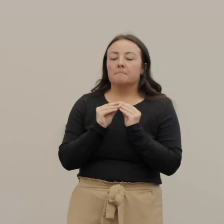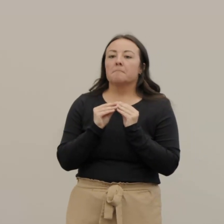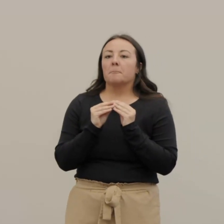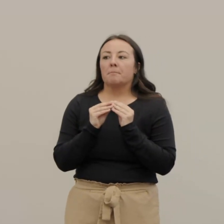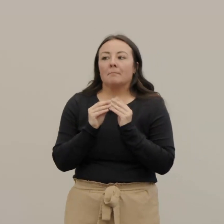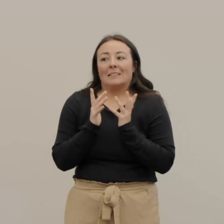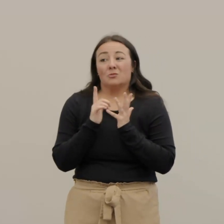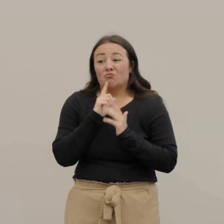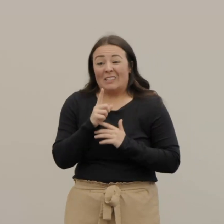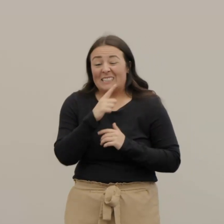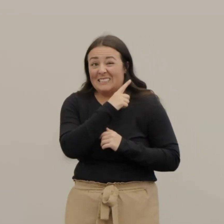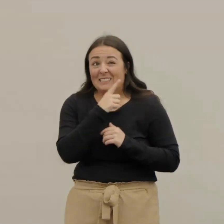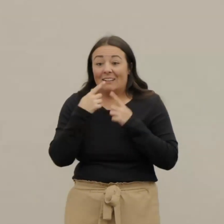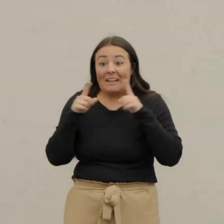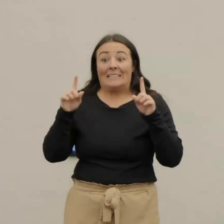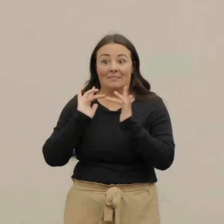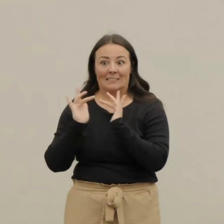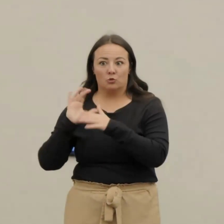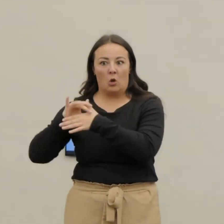helps everyone.